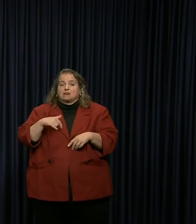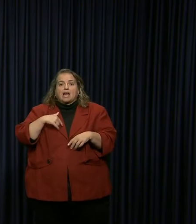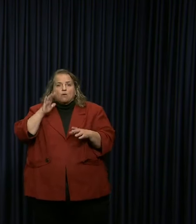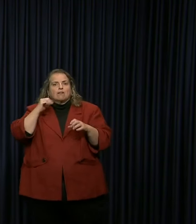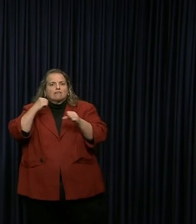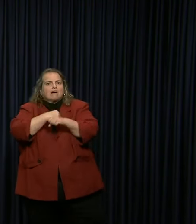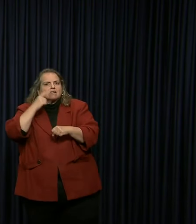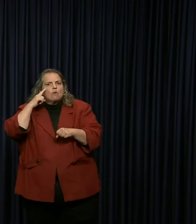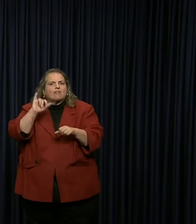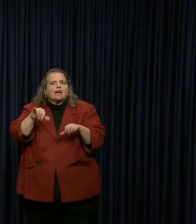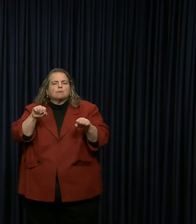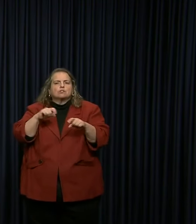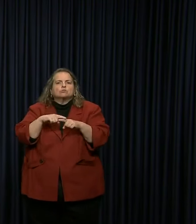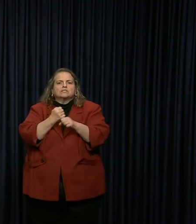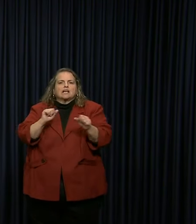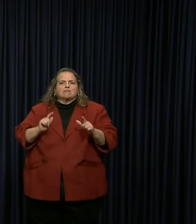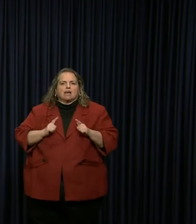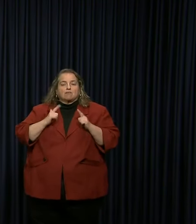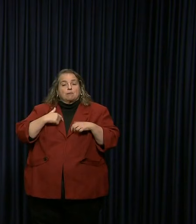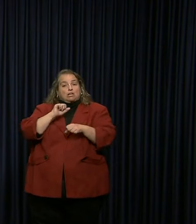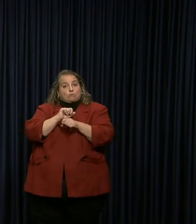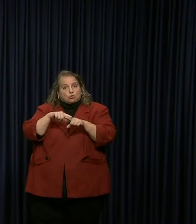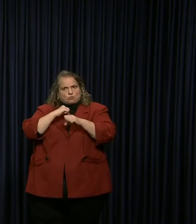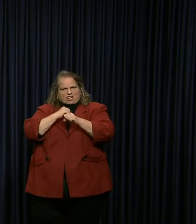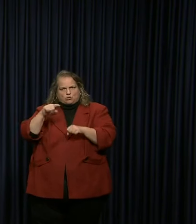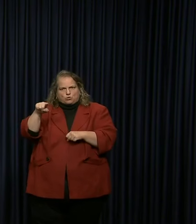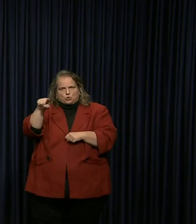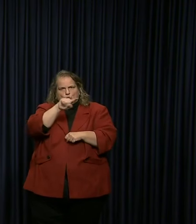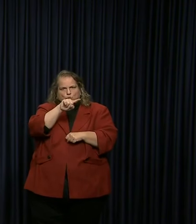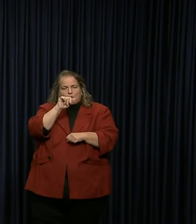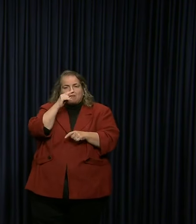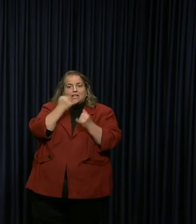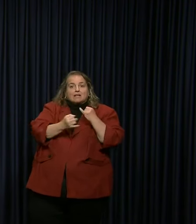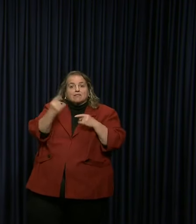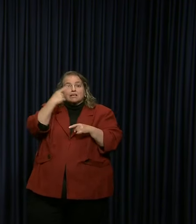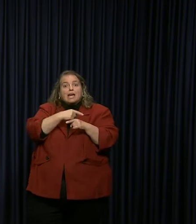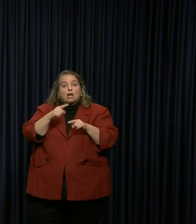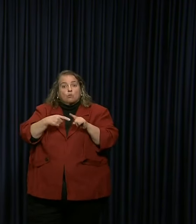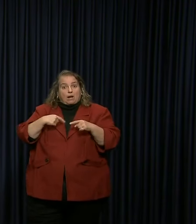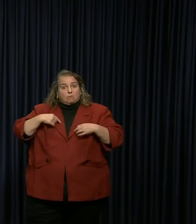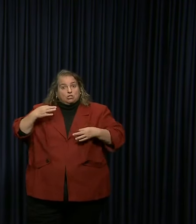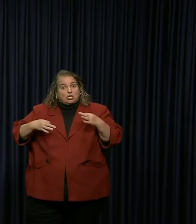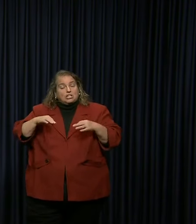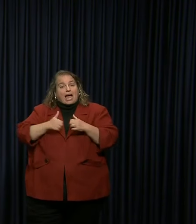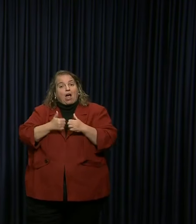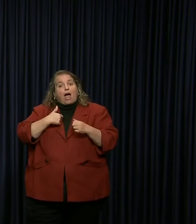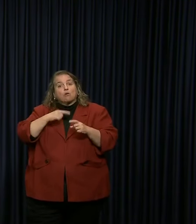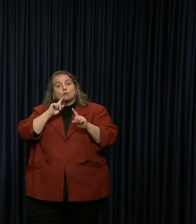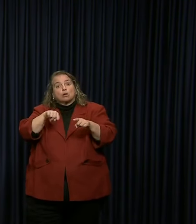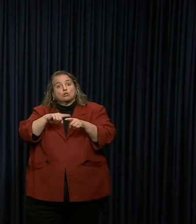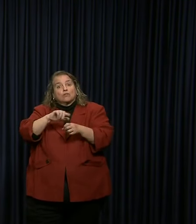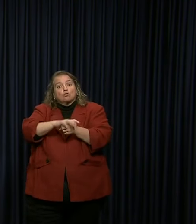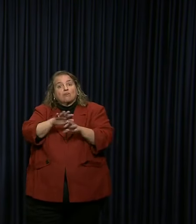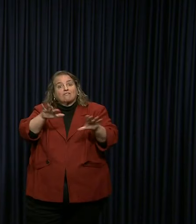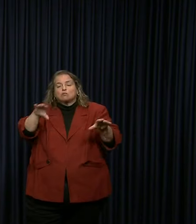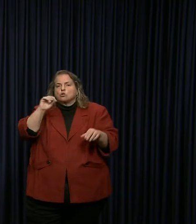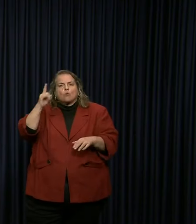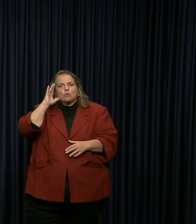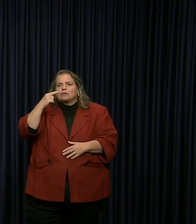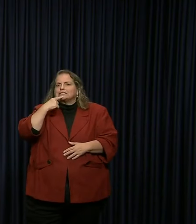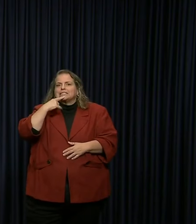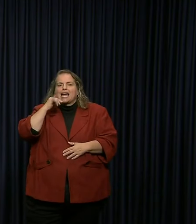gonna fight for that ability, because my job is to protect you. At the end of the day, when we are judged by how we reacted to this coronavirus, nobody's going to say it was